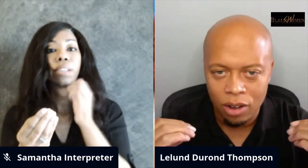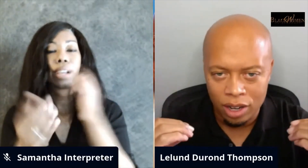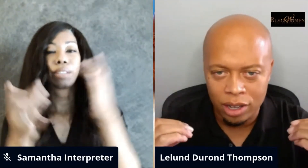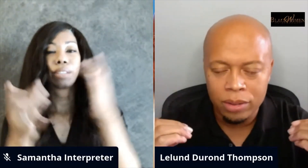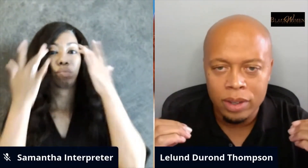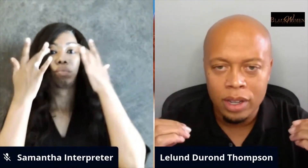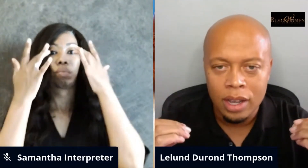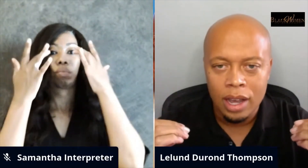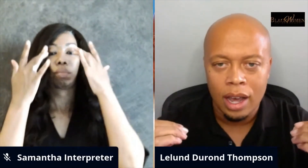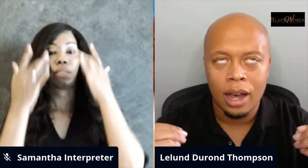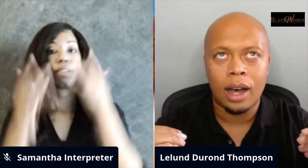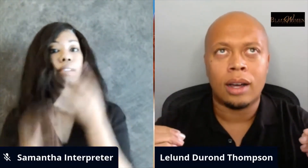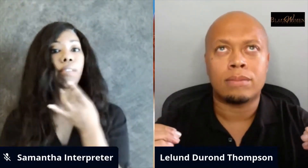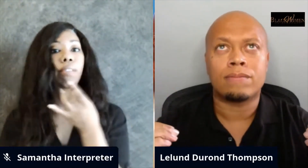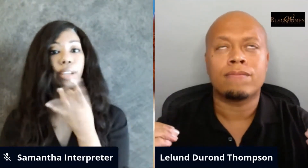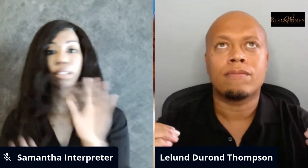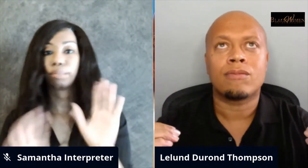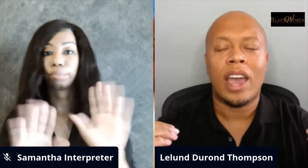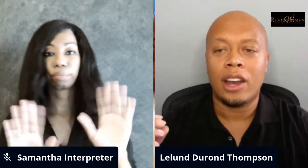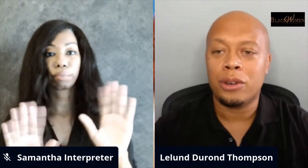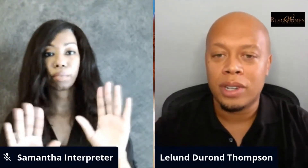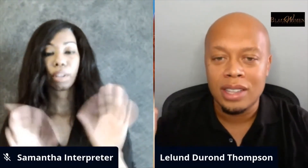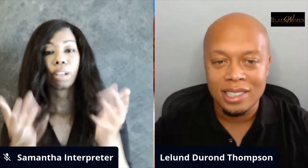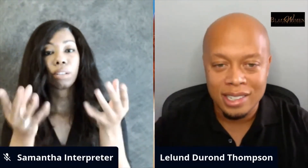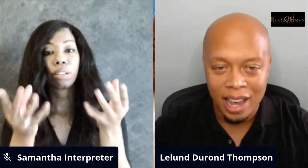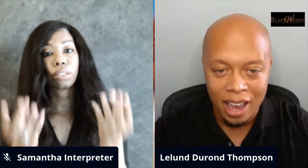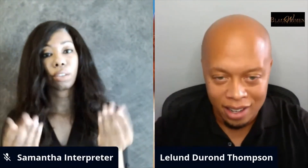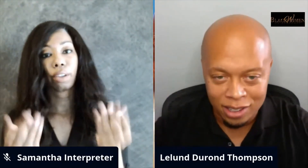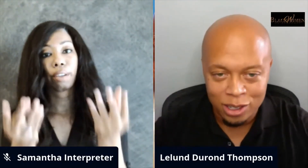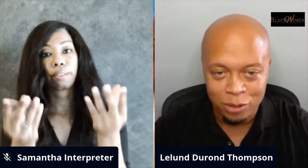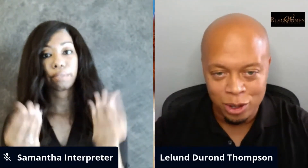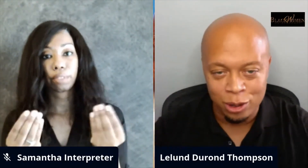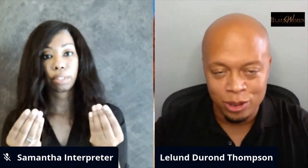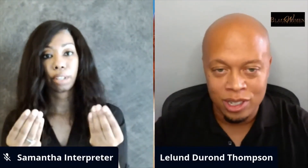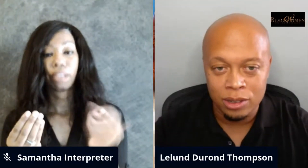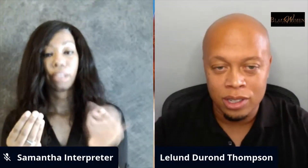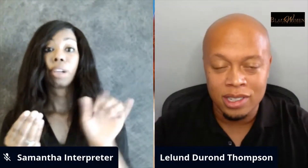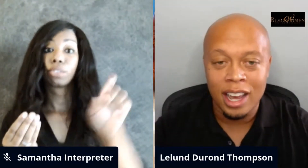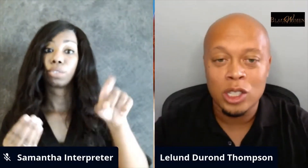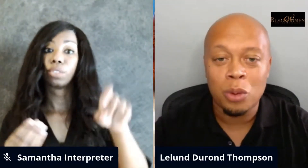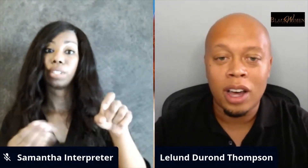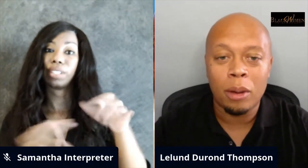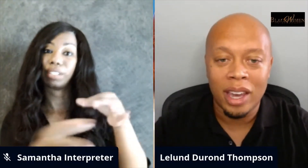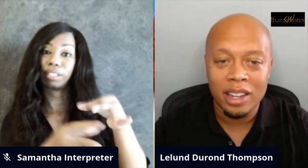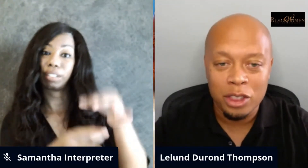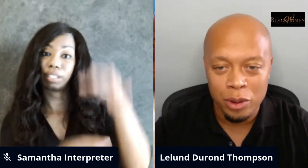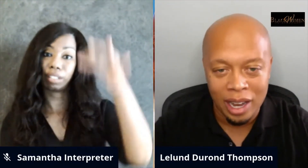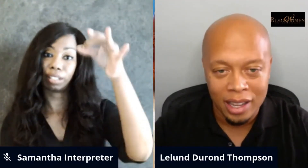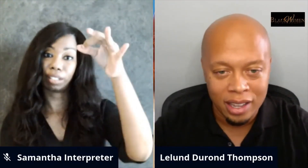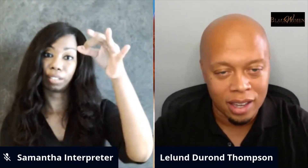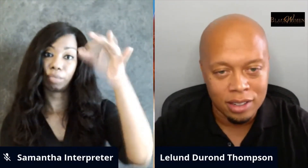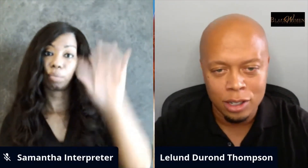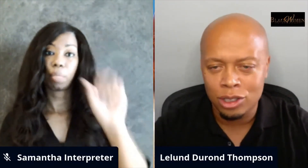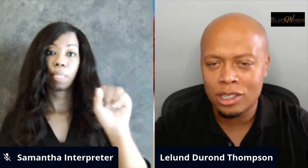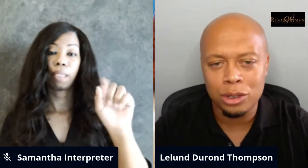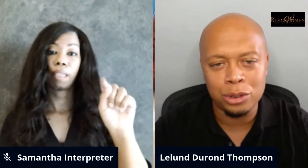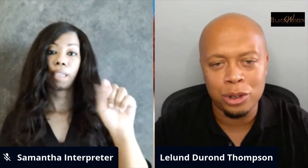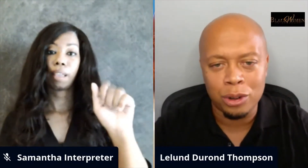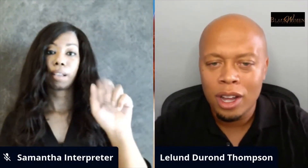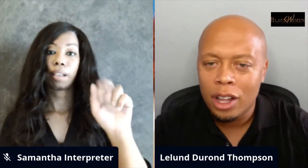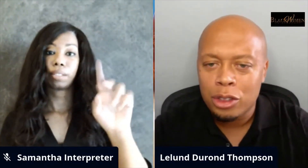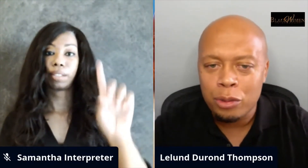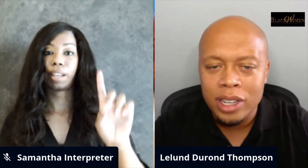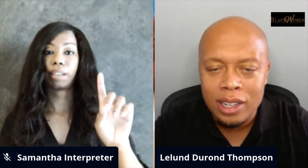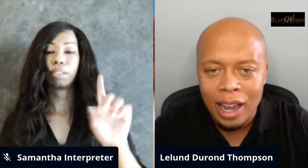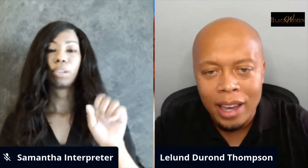light on you. And you'll need the stands for those. The stands will come in the 3-light kit. So just